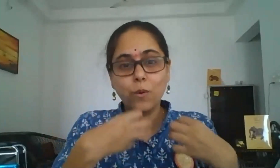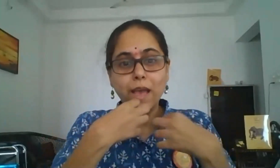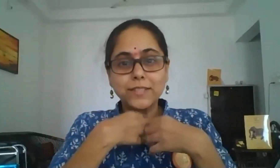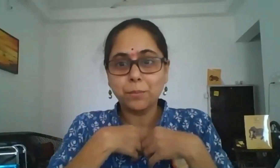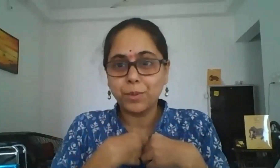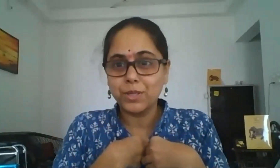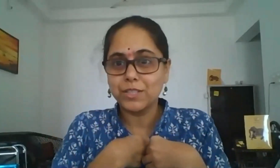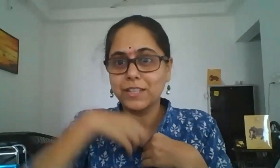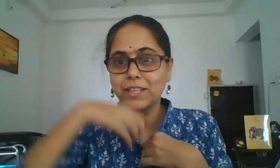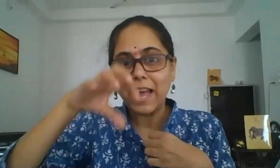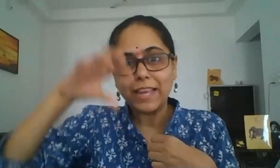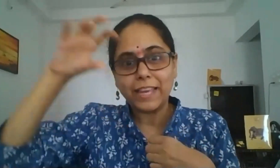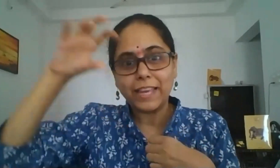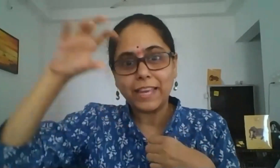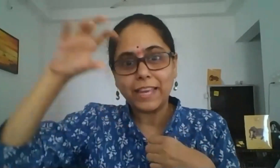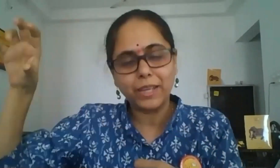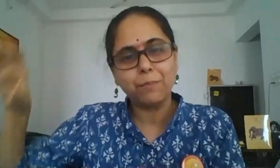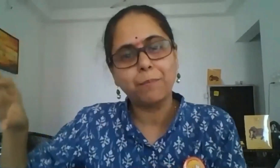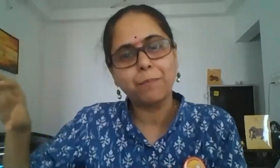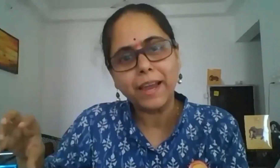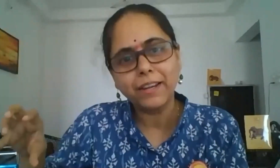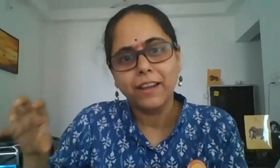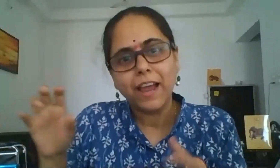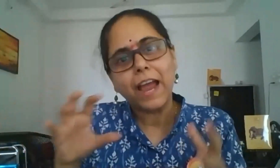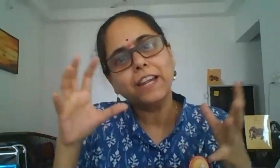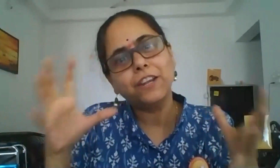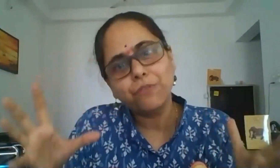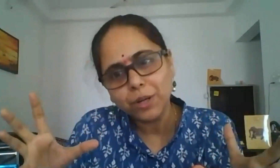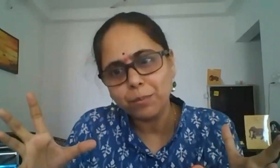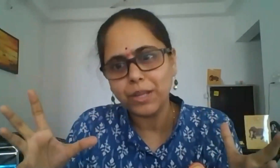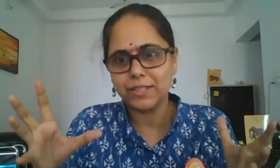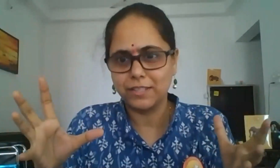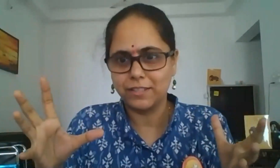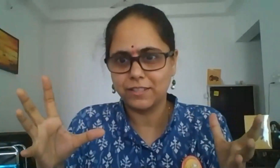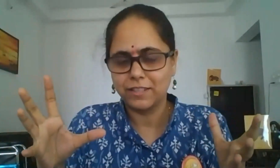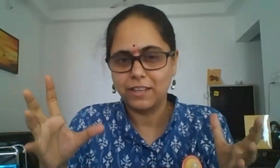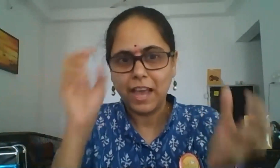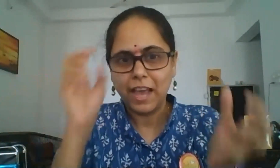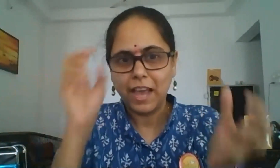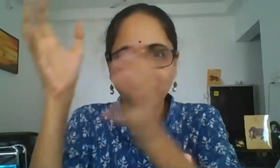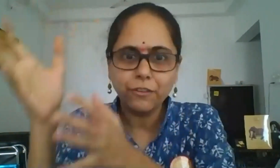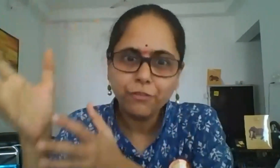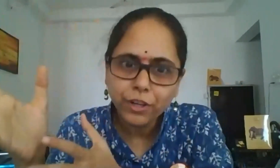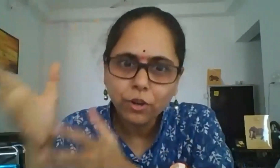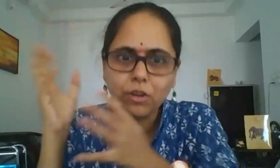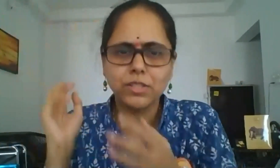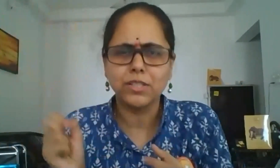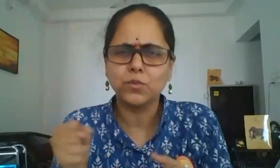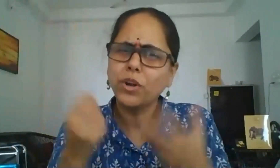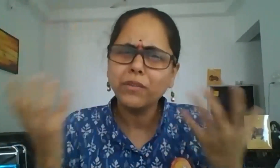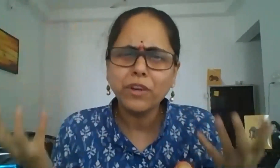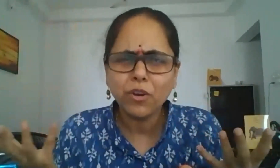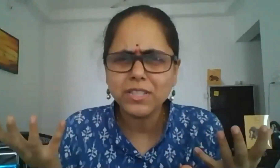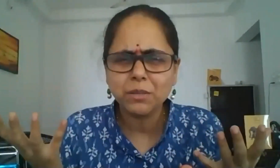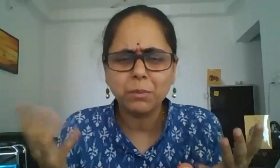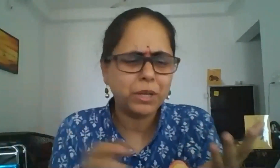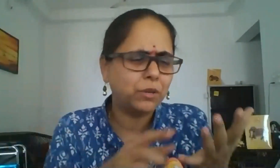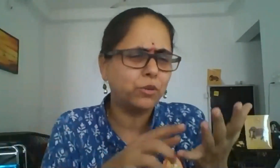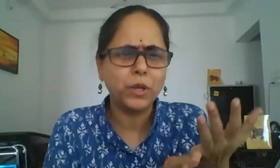as a person I can bring impact at different places, at different causes, whatever cause it may be. It could be old